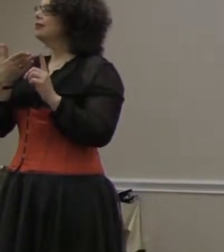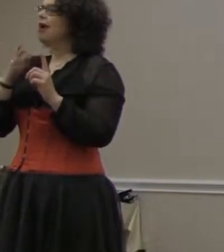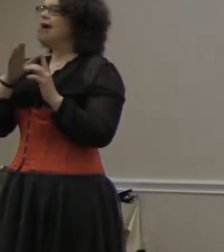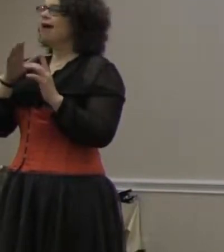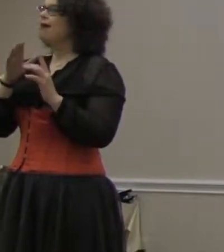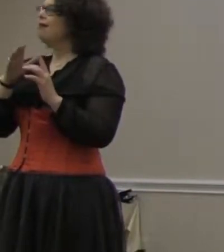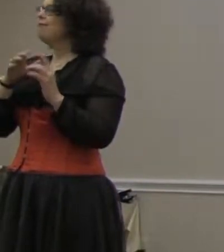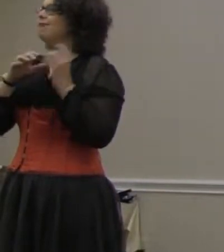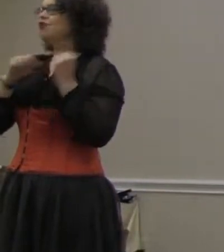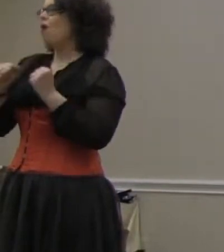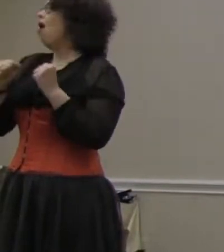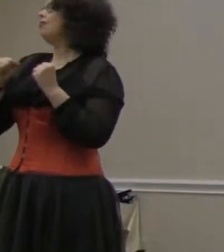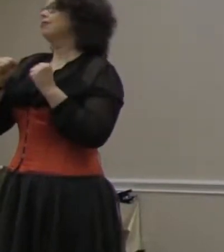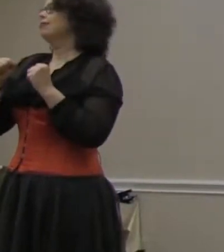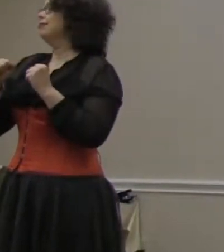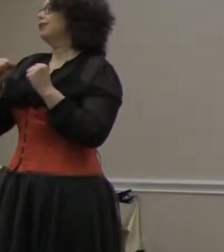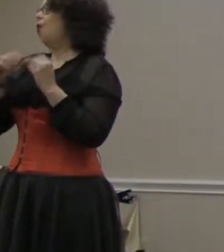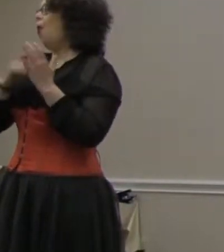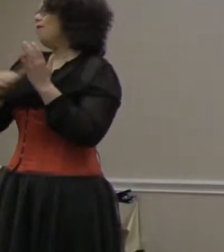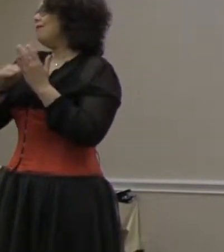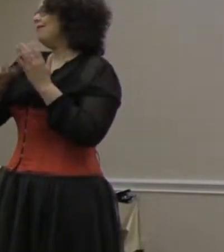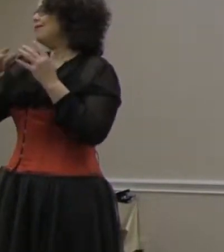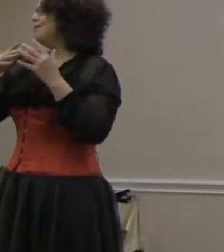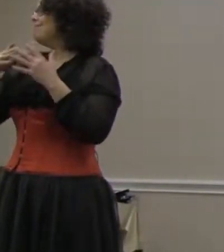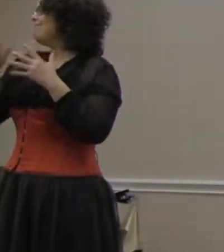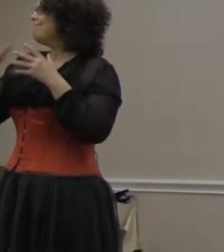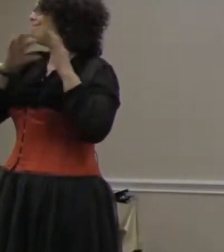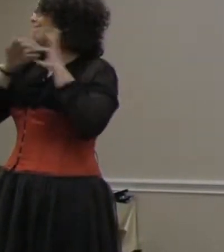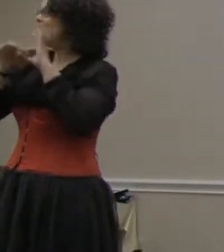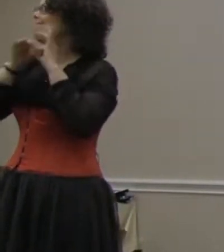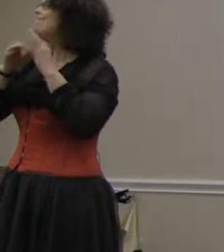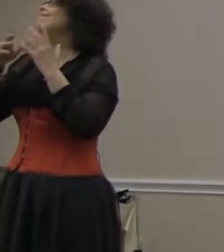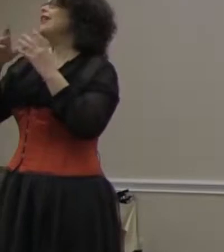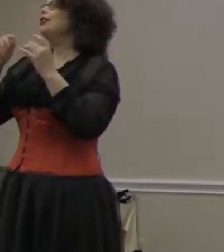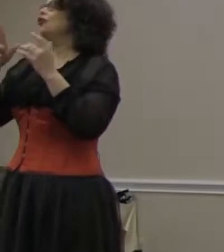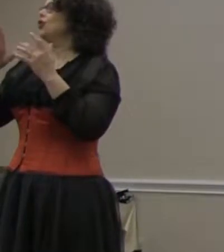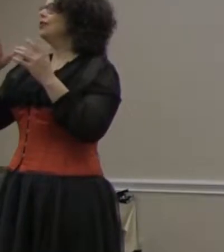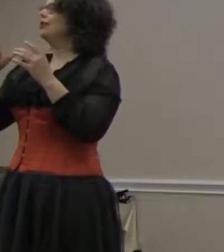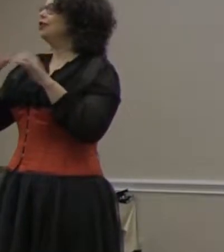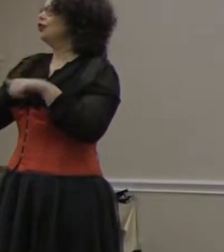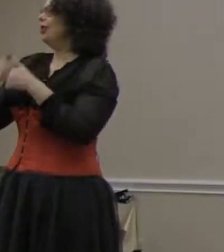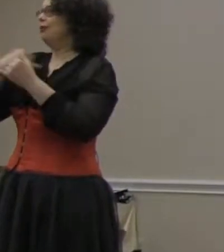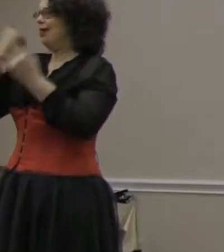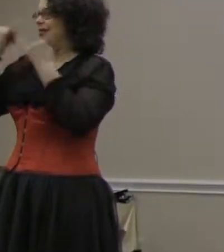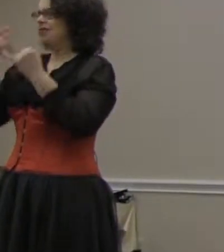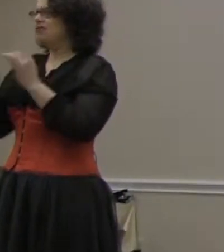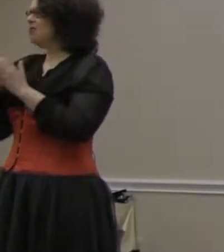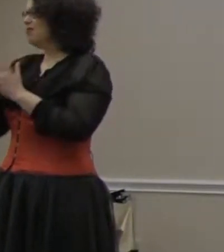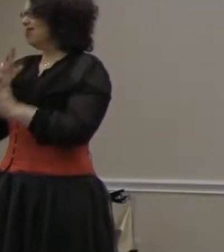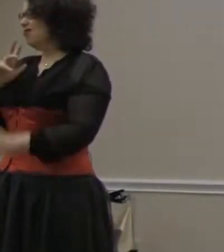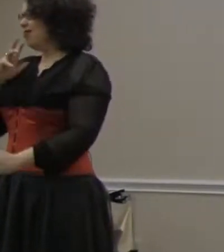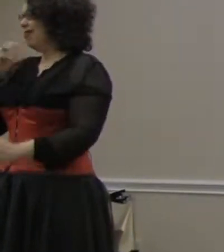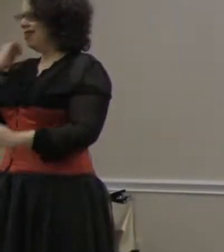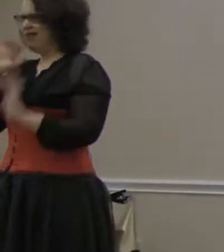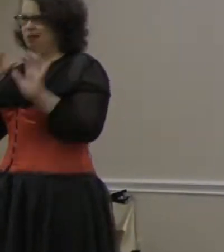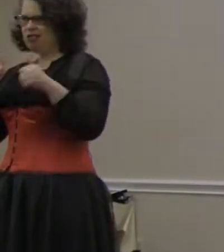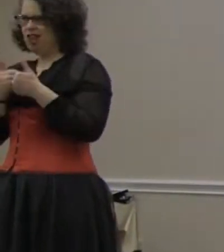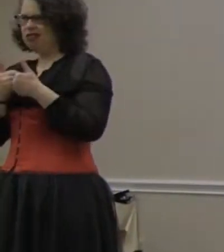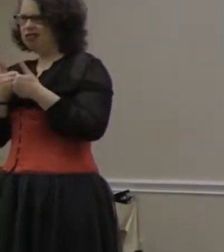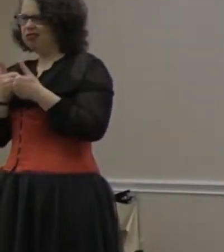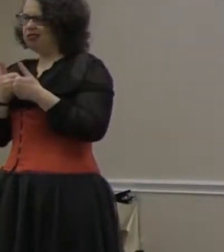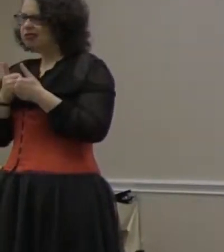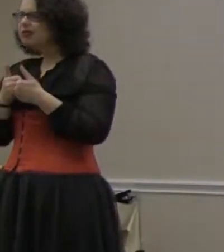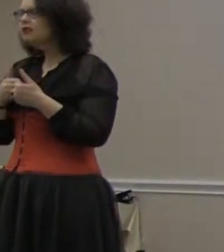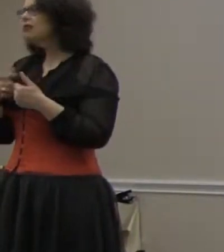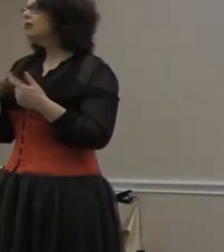interlocutor, and she is a fearless challenger of my ideas, because sometimes I get grumpy when I get challenged, but she is